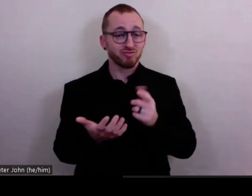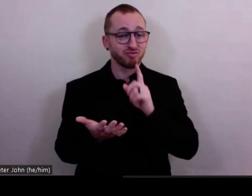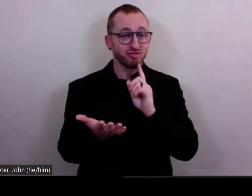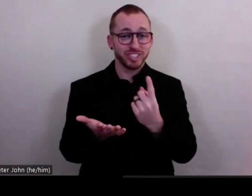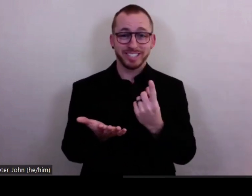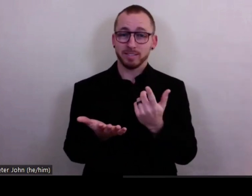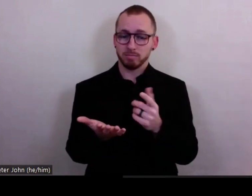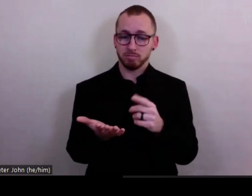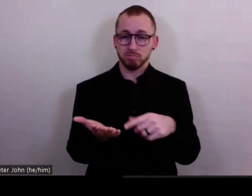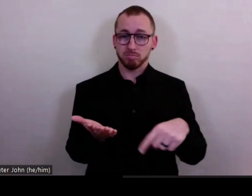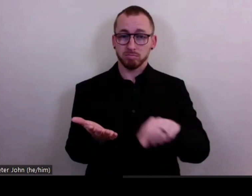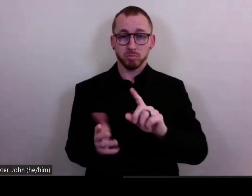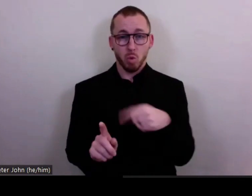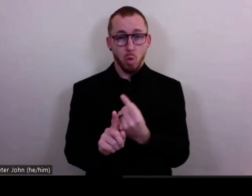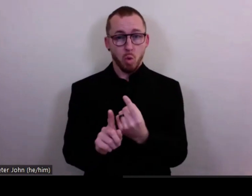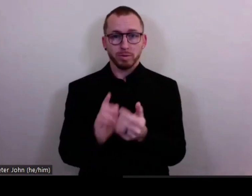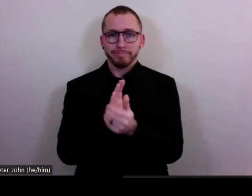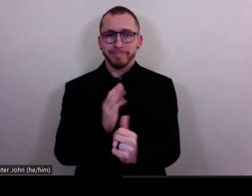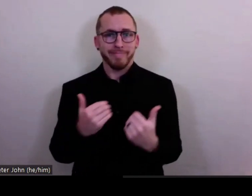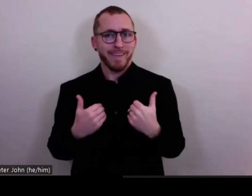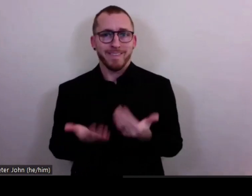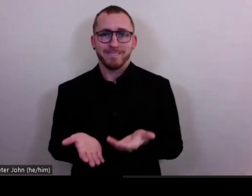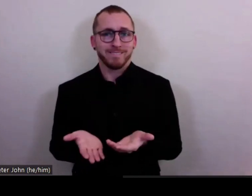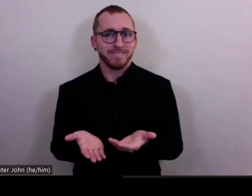and I go back into